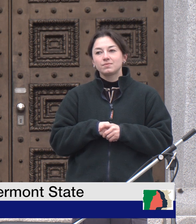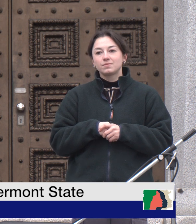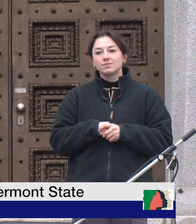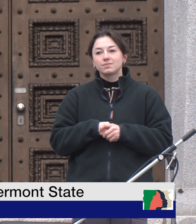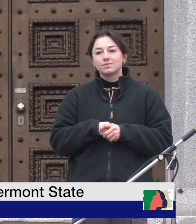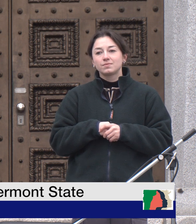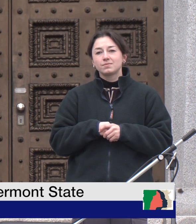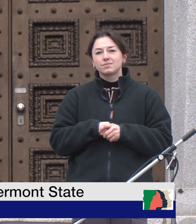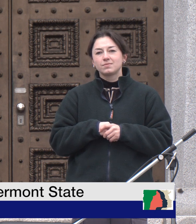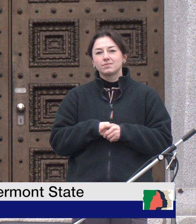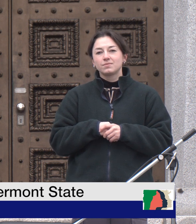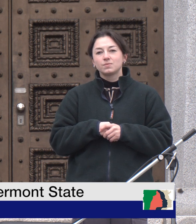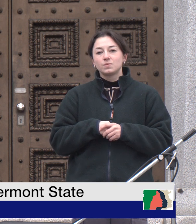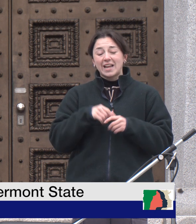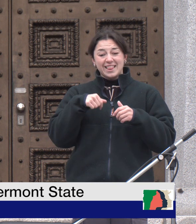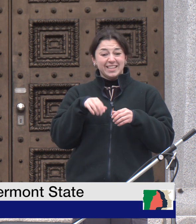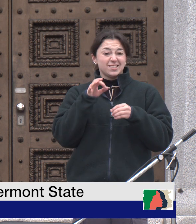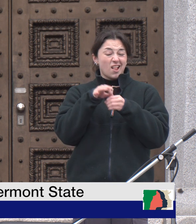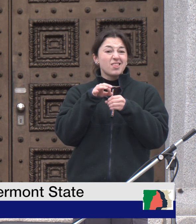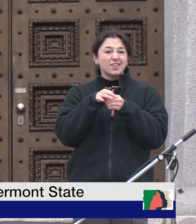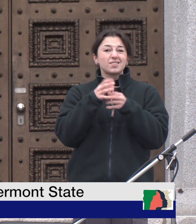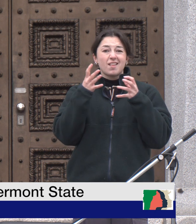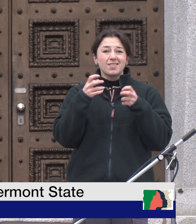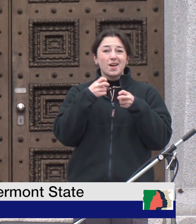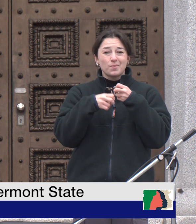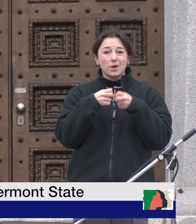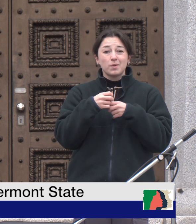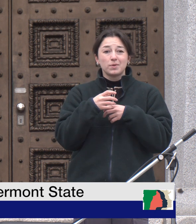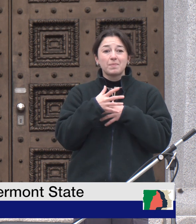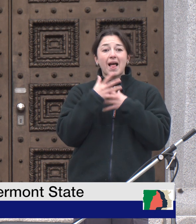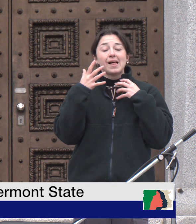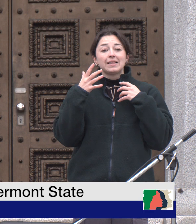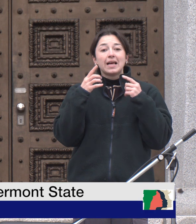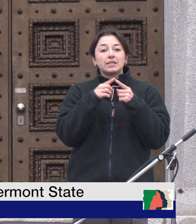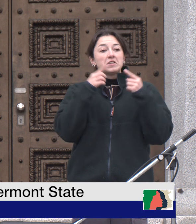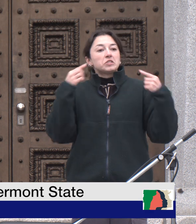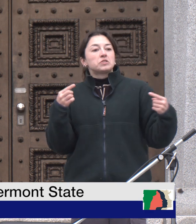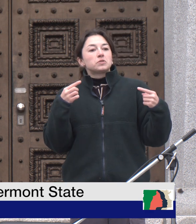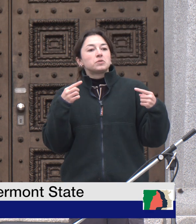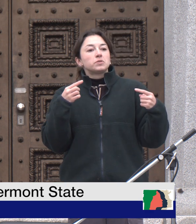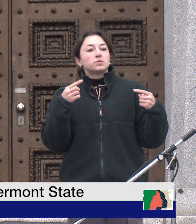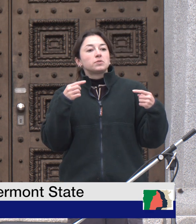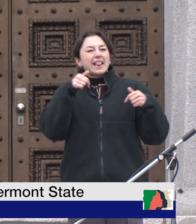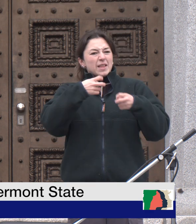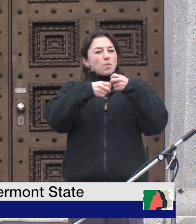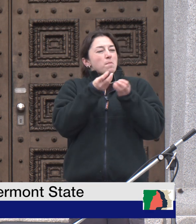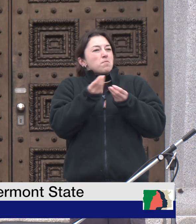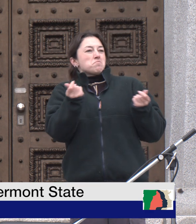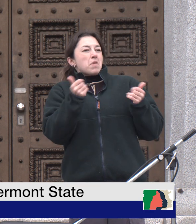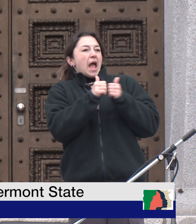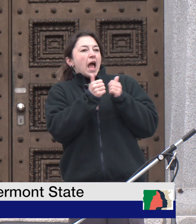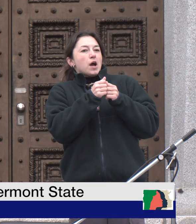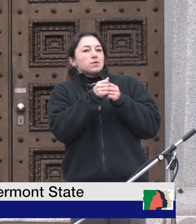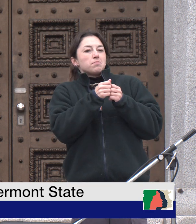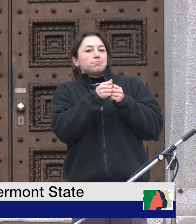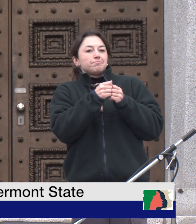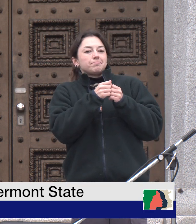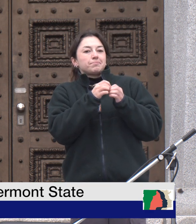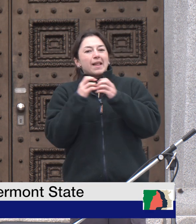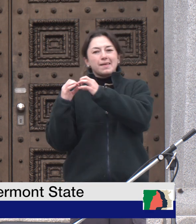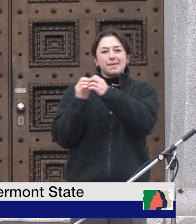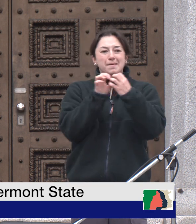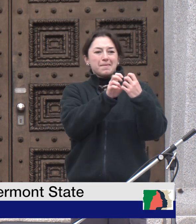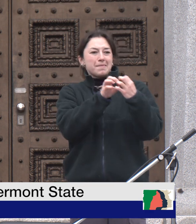contest. And there's a lot of room for disagreement about how best to resolve really serious issues on the environment,